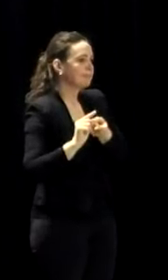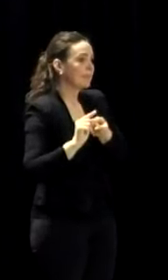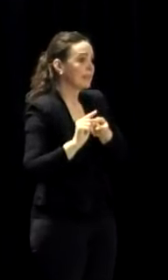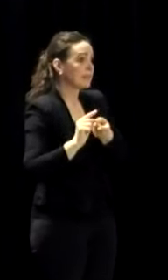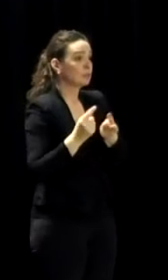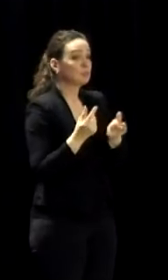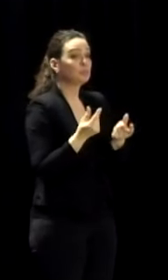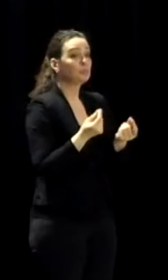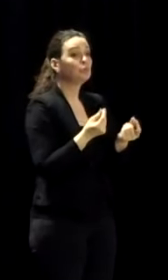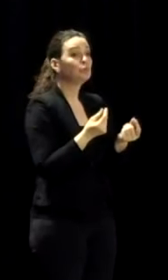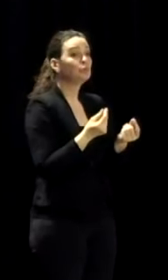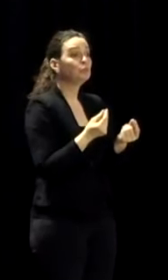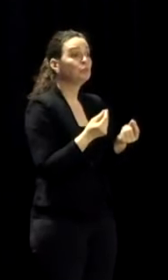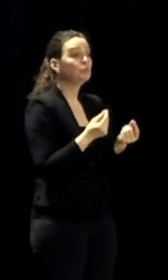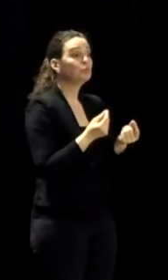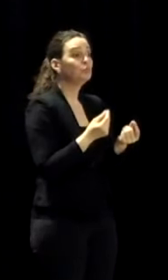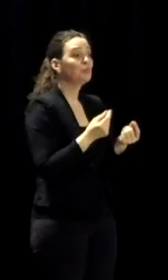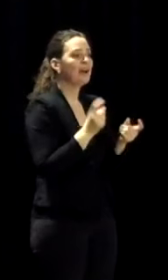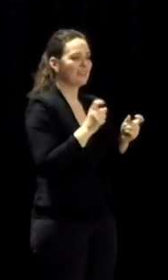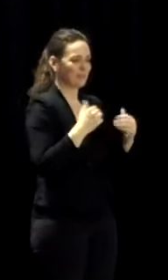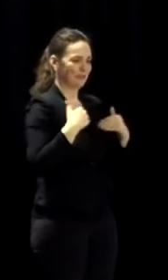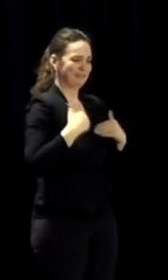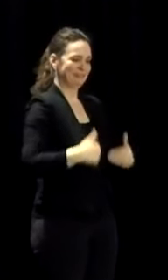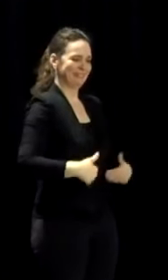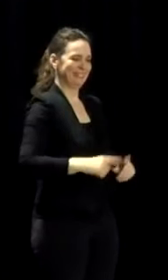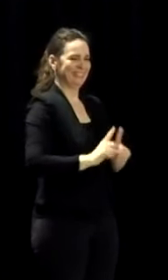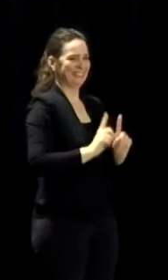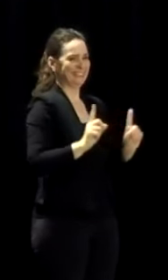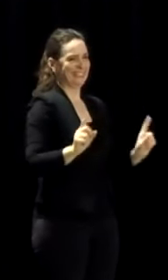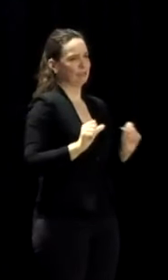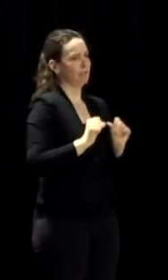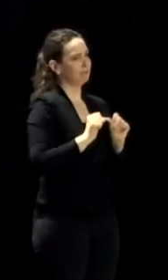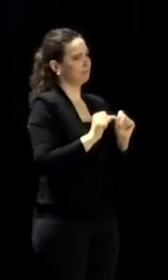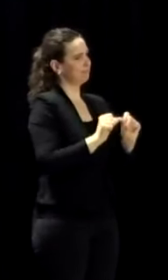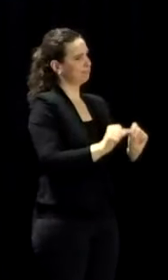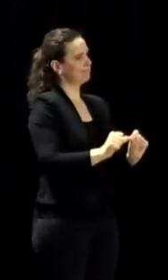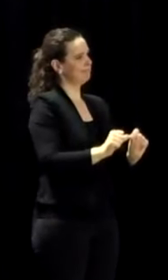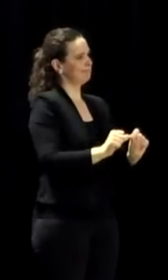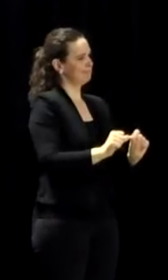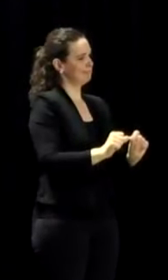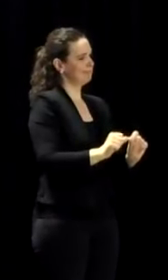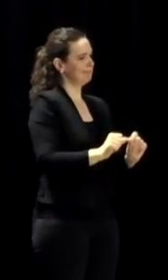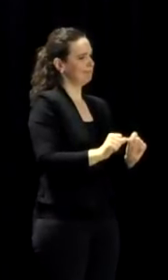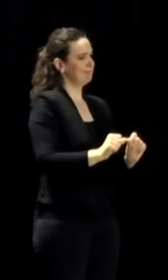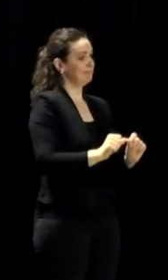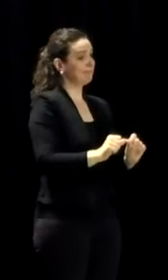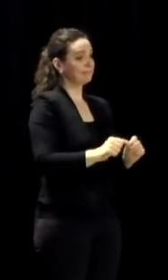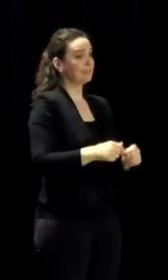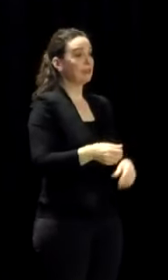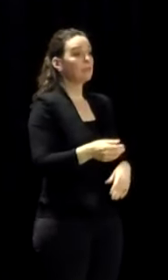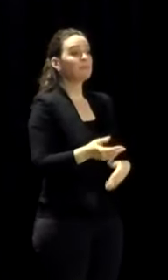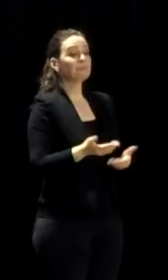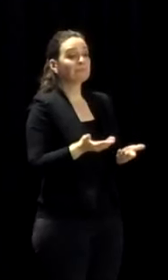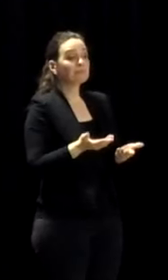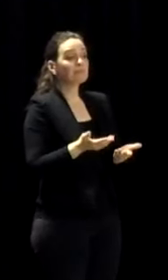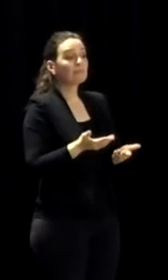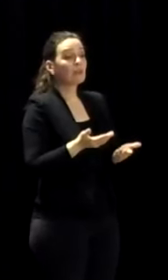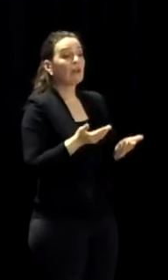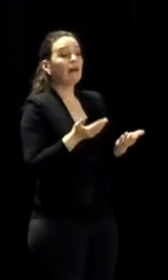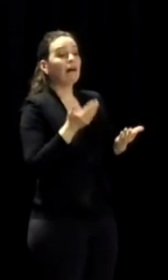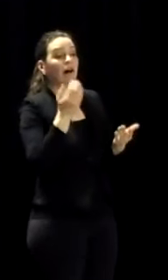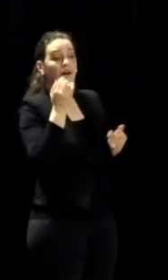distance and you got to starve it, right? So having that curve, if we can get this curve to start to flatten, and we're going to knock on wood,